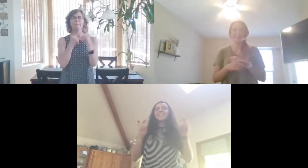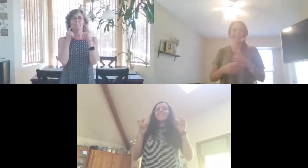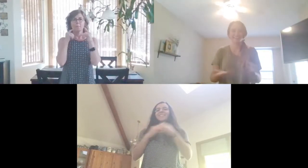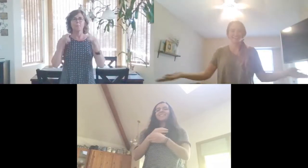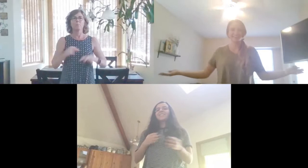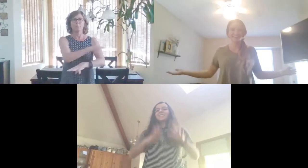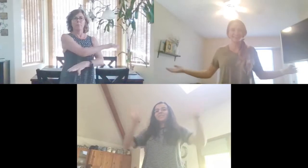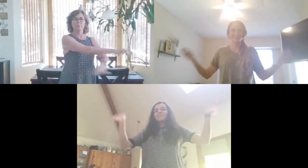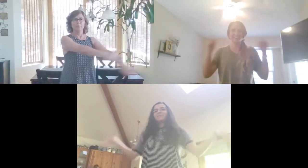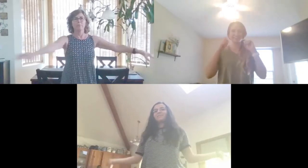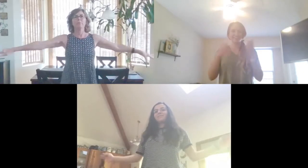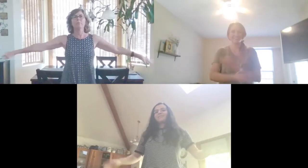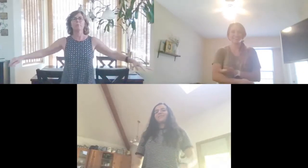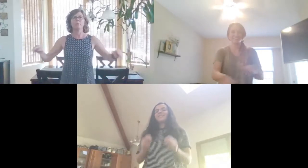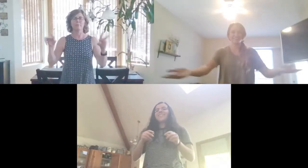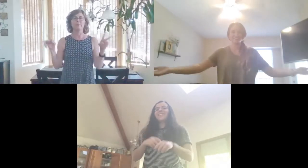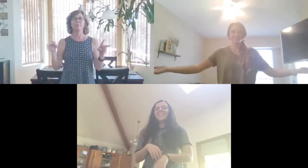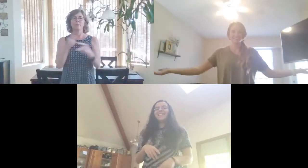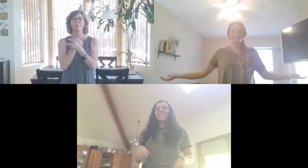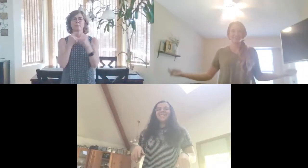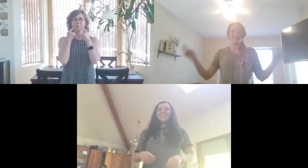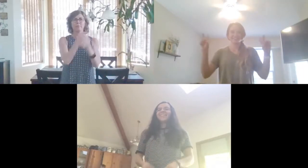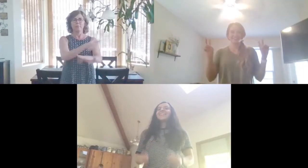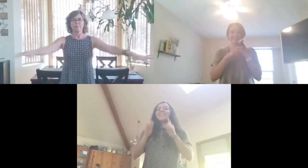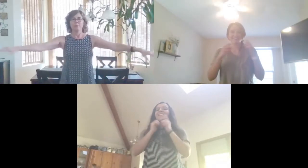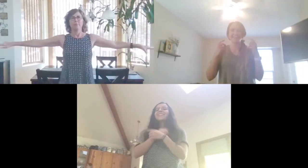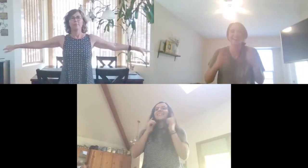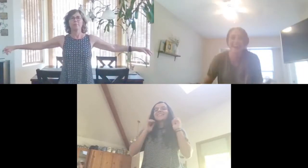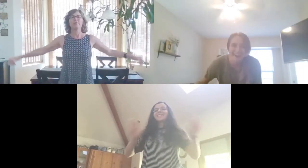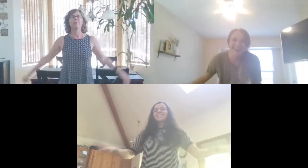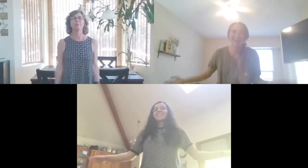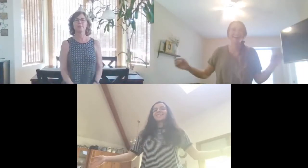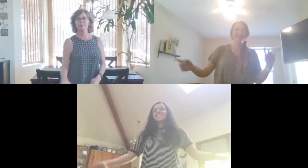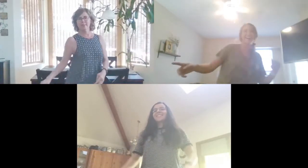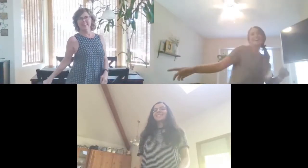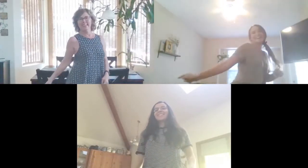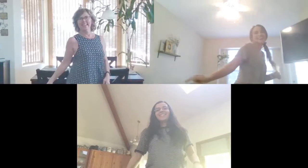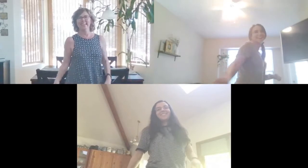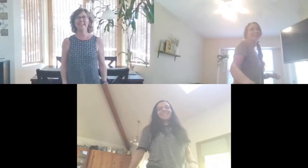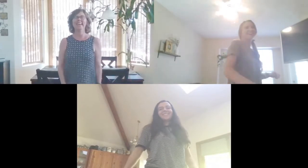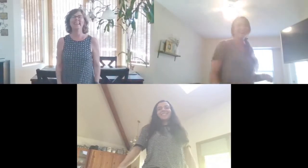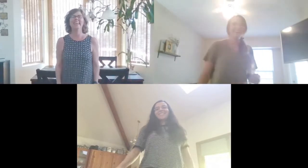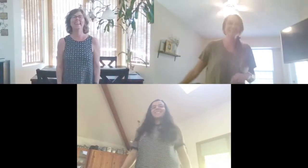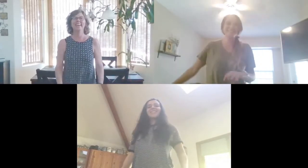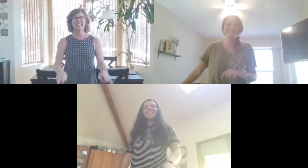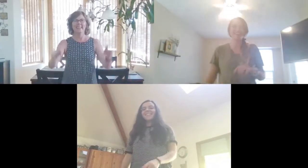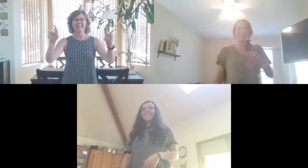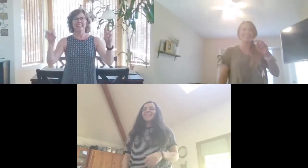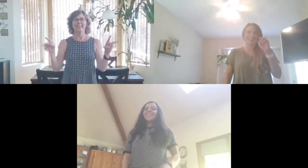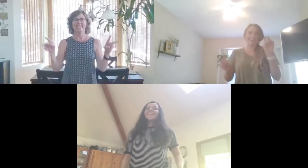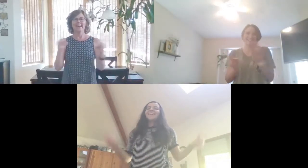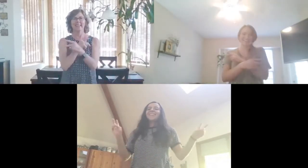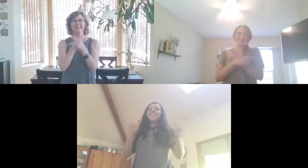like an ocean. I've got peace, love, and joy like an ocean. I've got peace, love, and joy like an ocean in my soul. I've